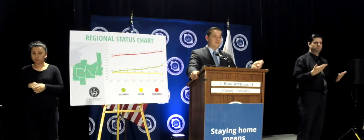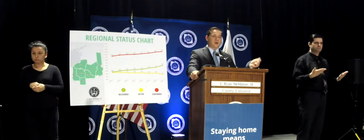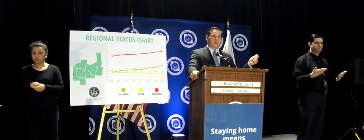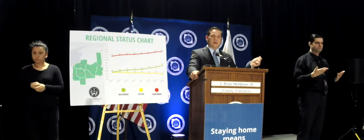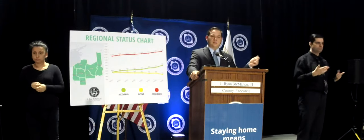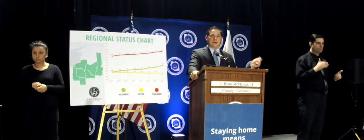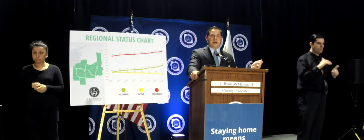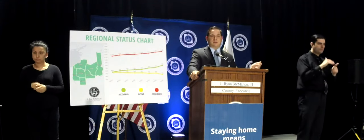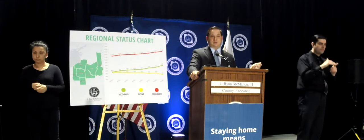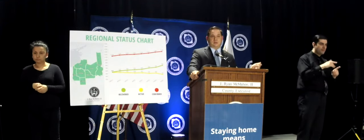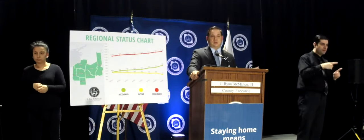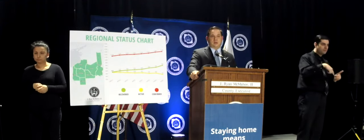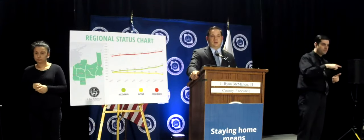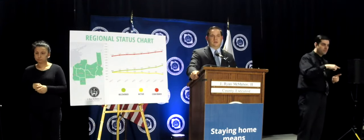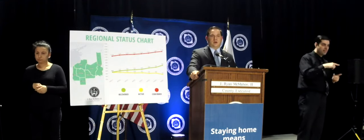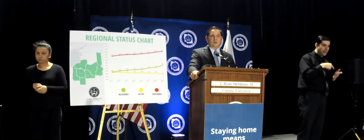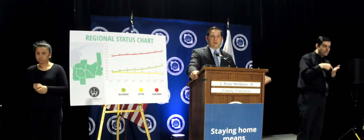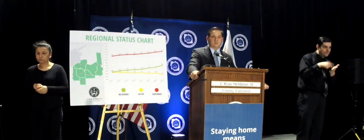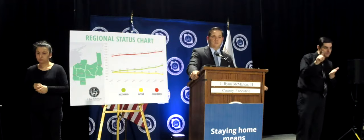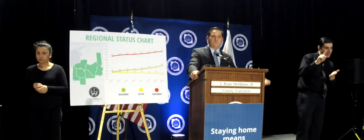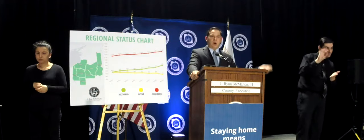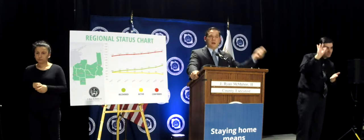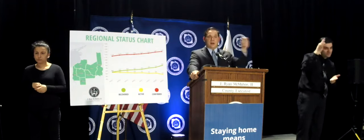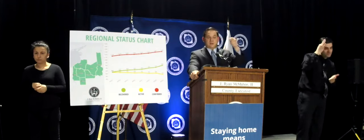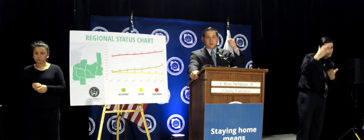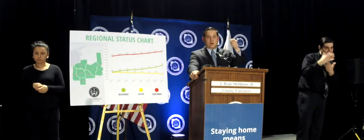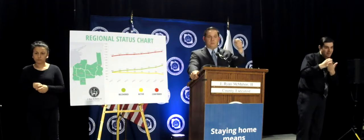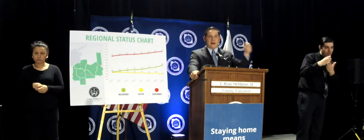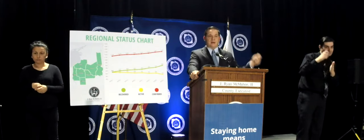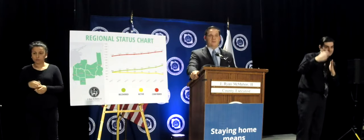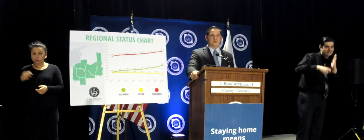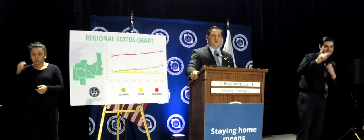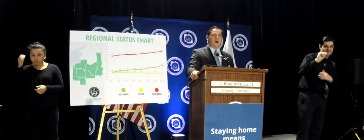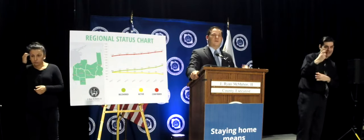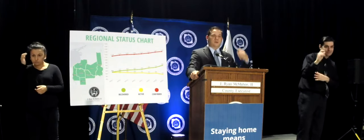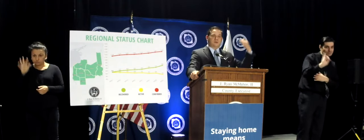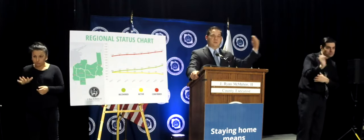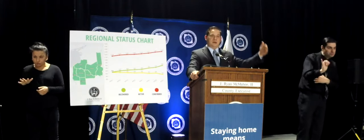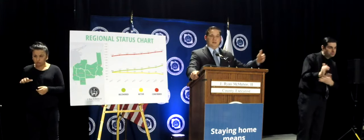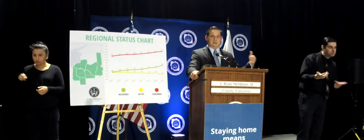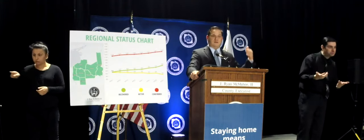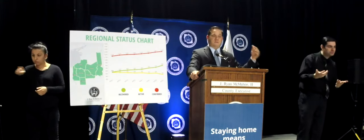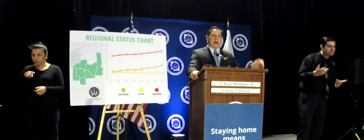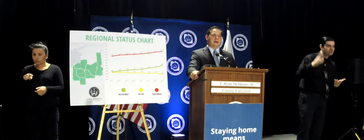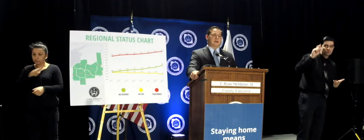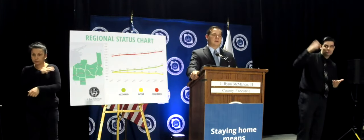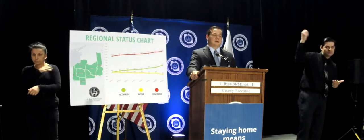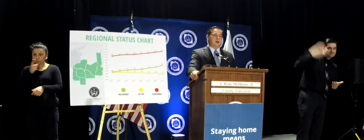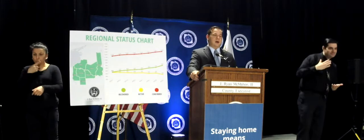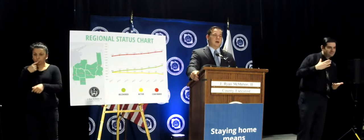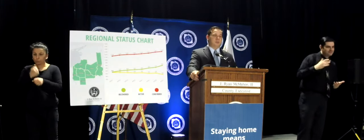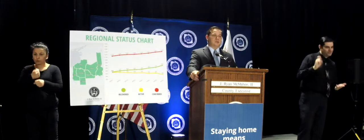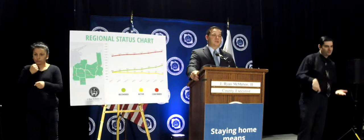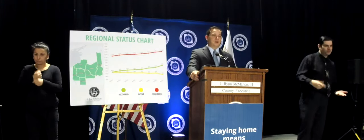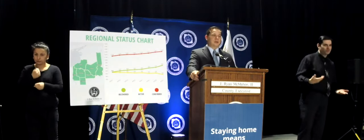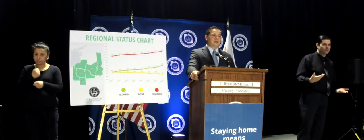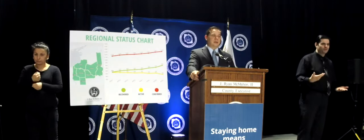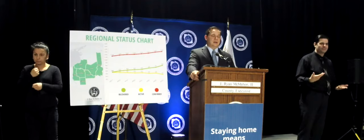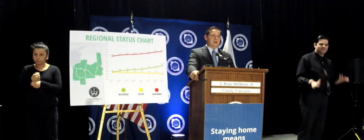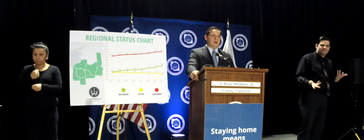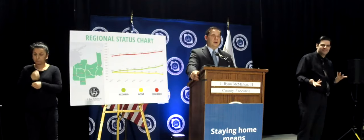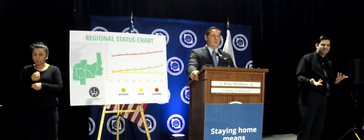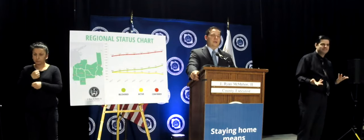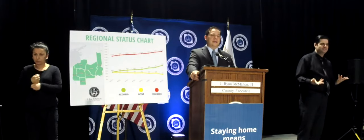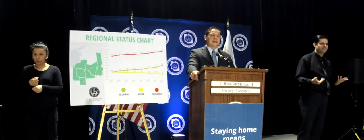pay federal income tax. So that's money that's going to go back into the federal coffers to pay this stuff back. But